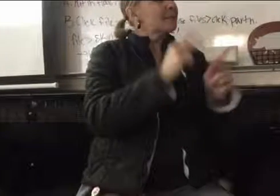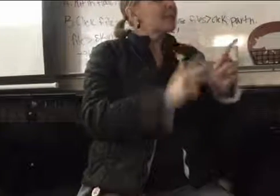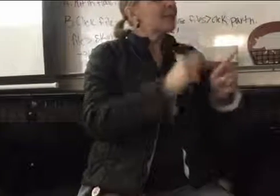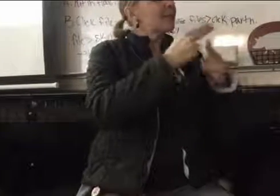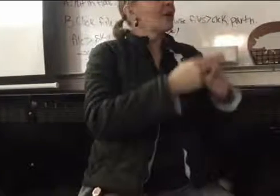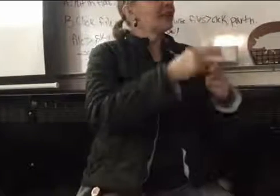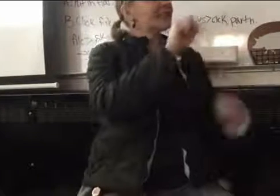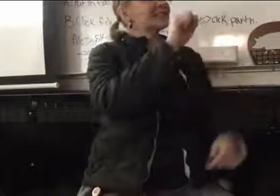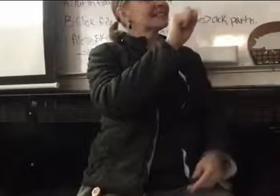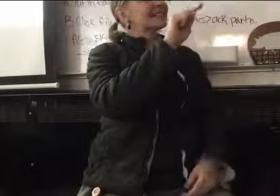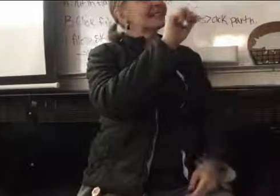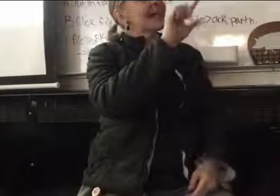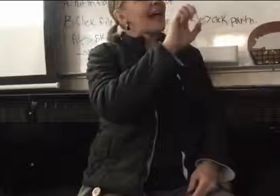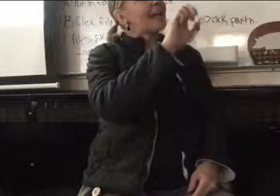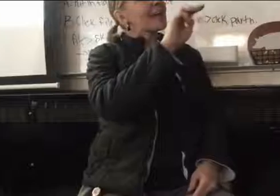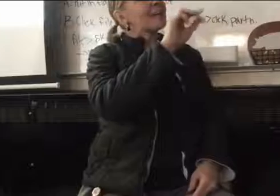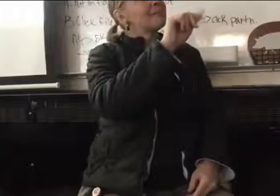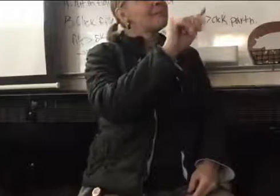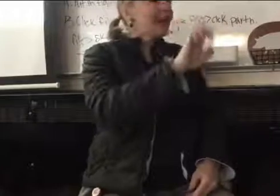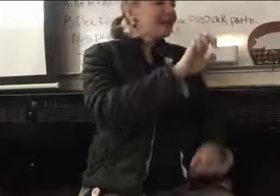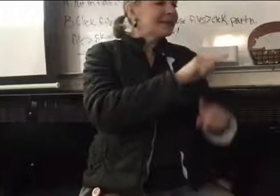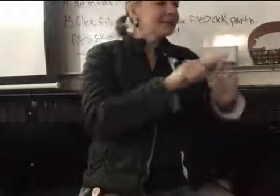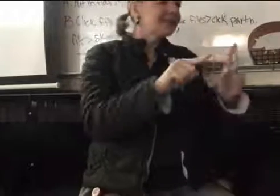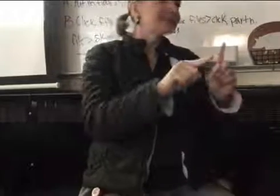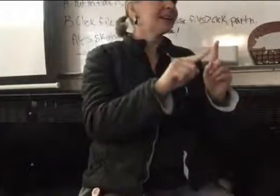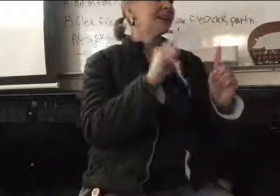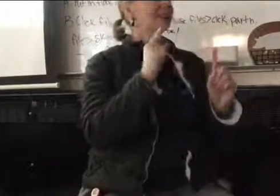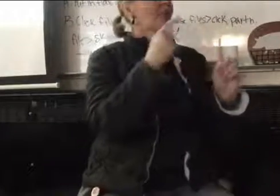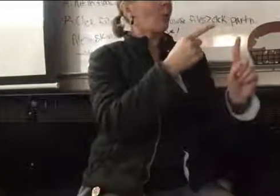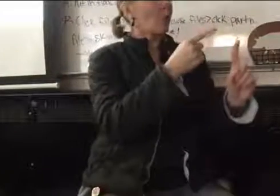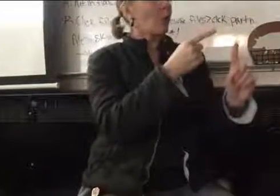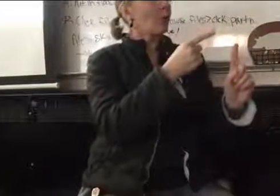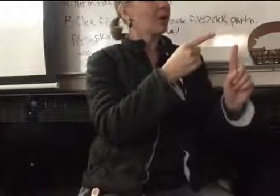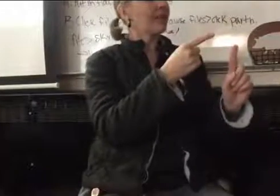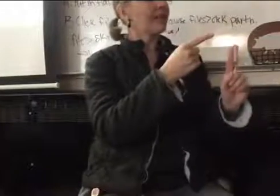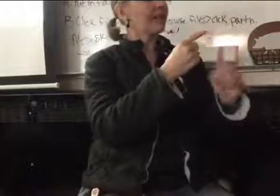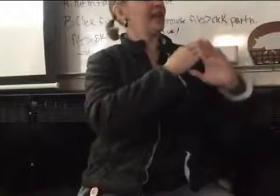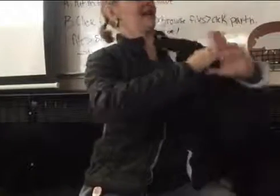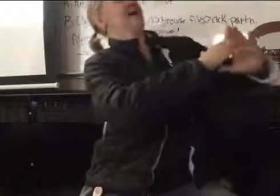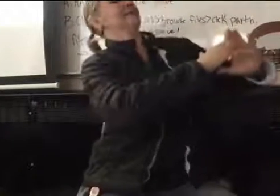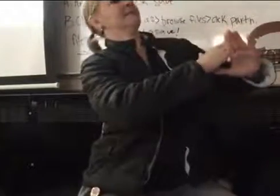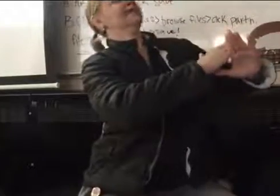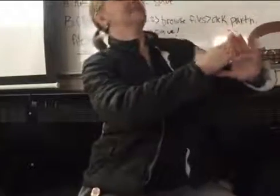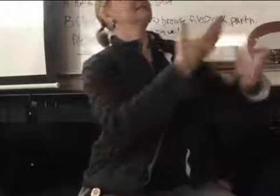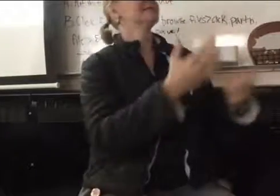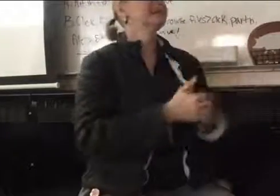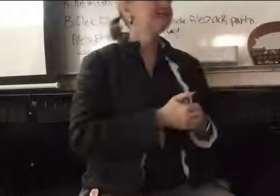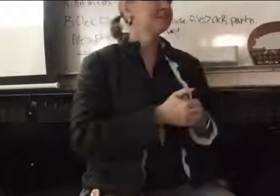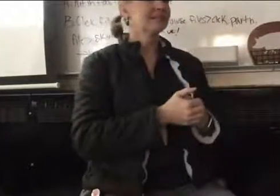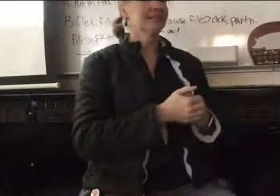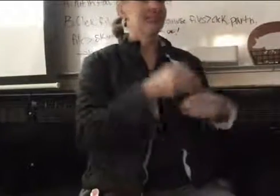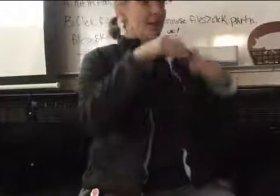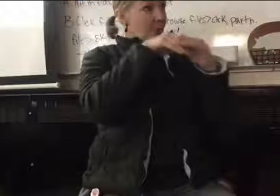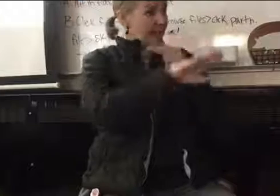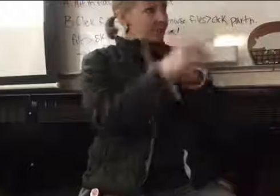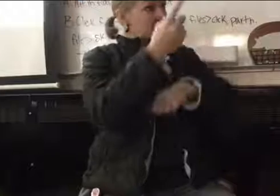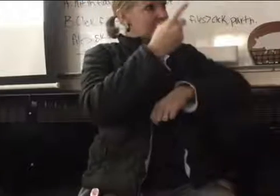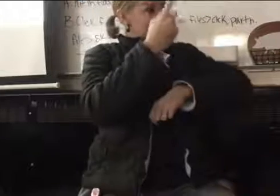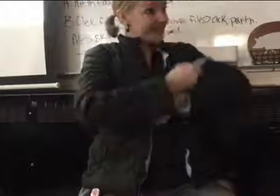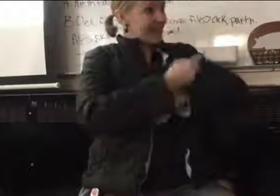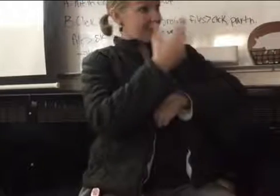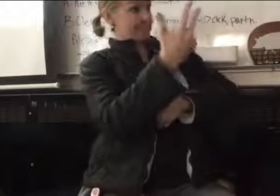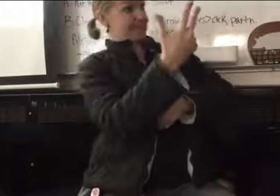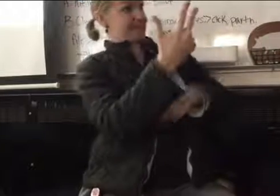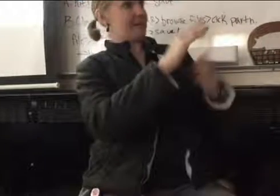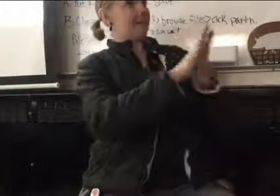a stalemate, whatever it could possibly be. The goal is that they've been able to hold the line. Now, we enter into day 3, and day 3